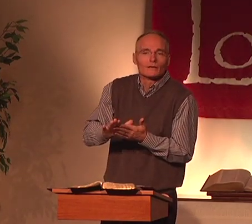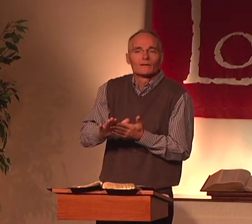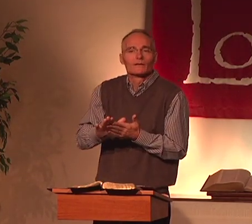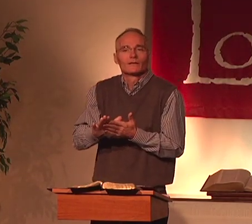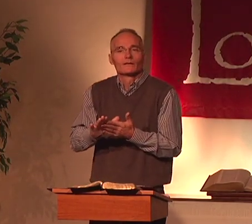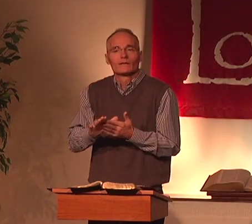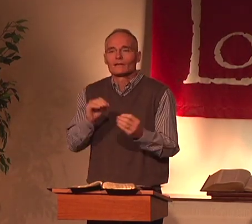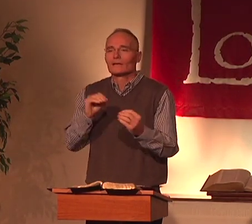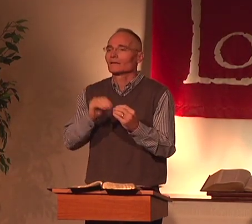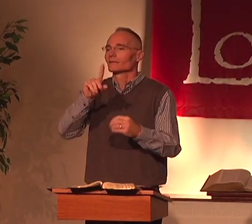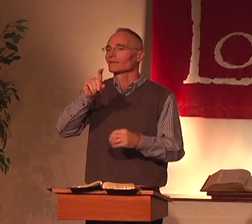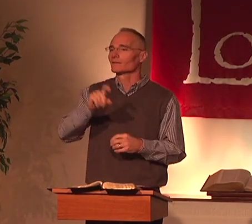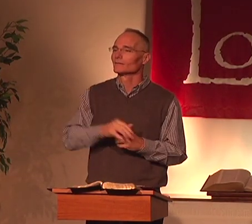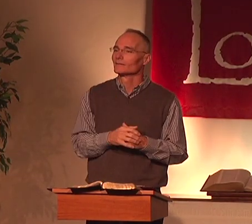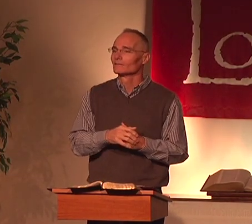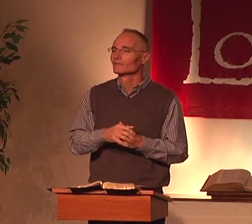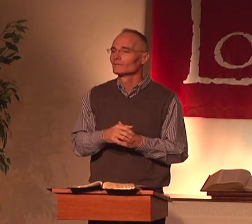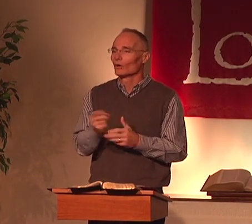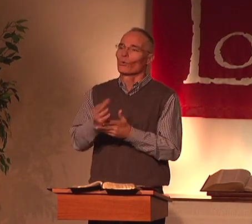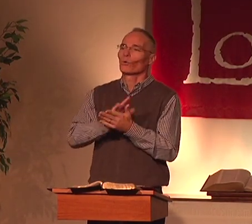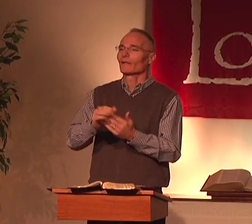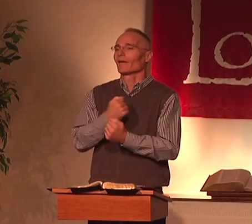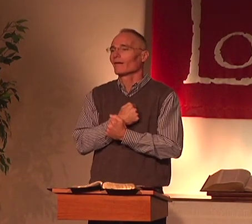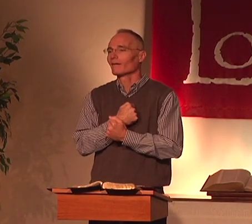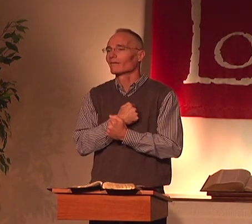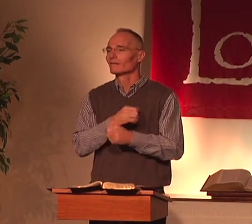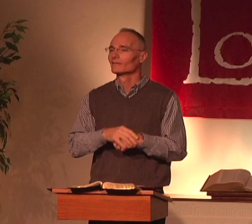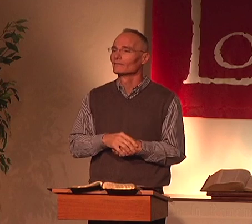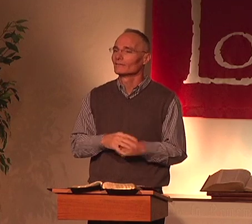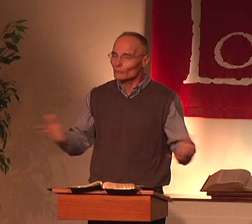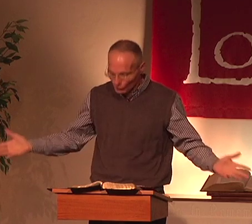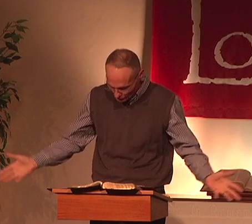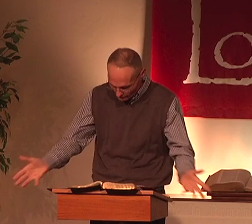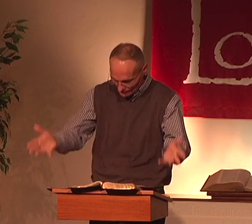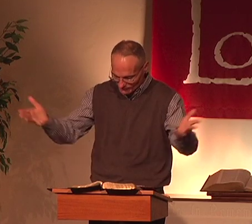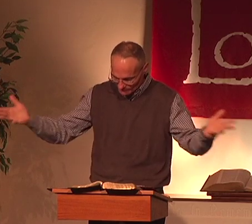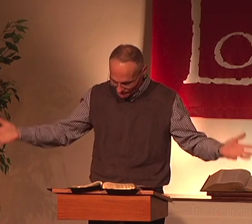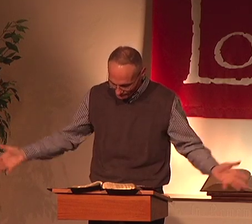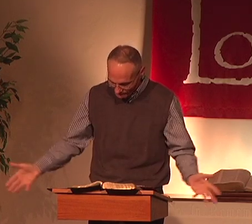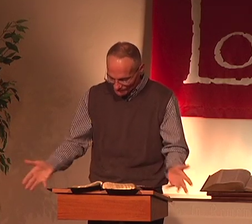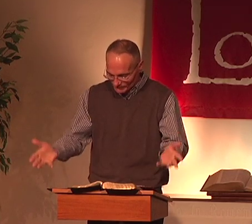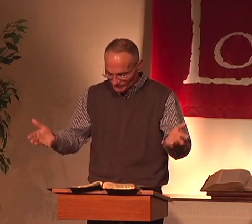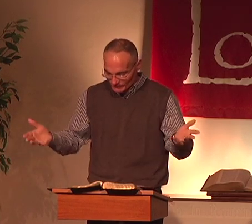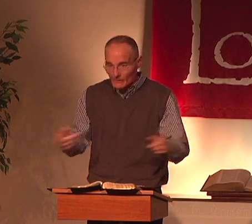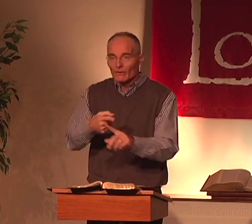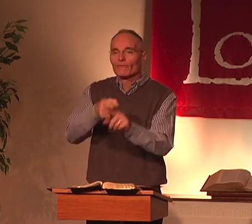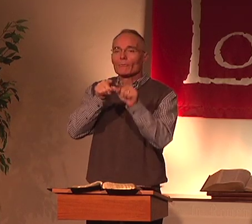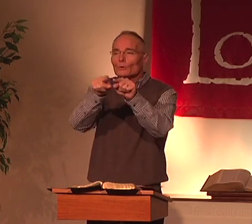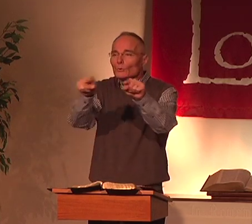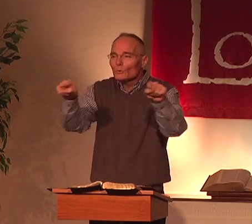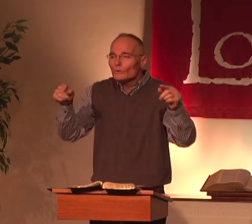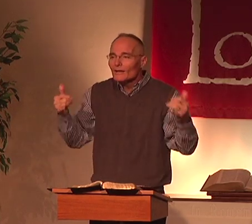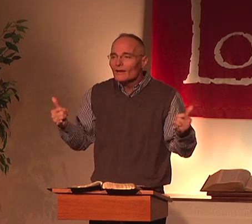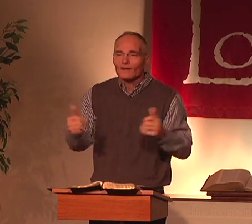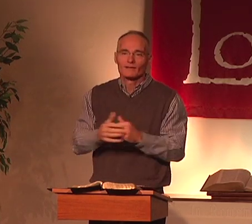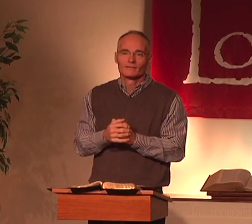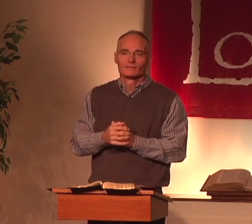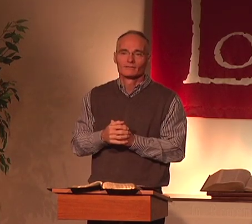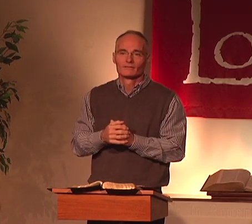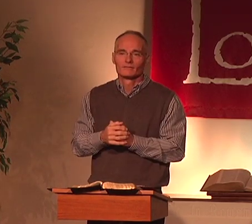Who needs A holy Kiss A holy Hug Who needs Encouragement They need it From you